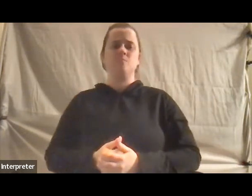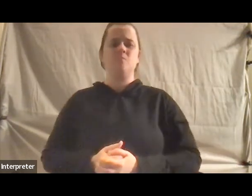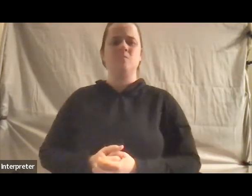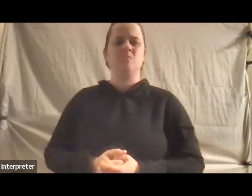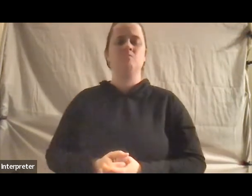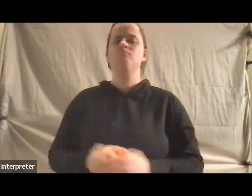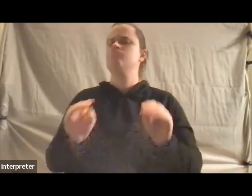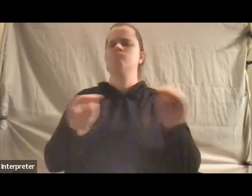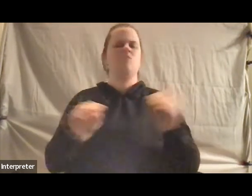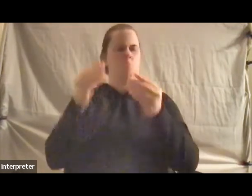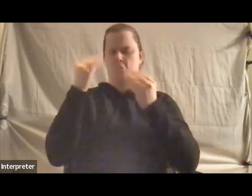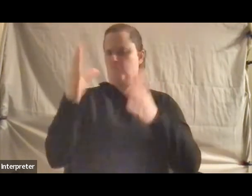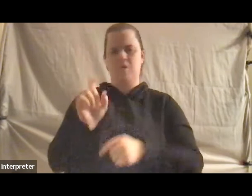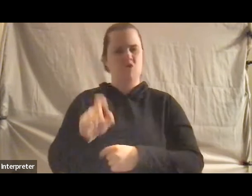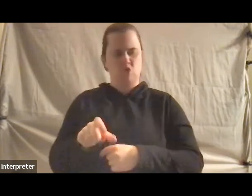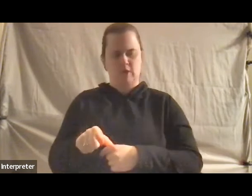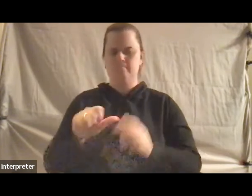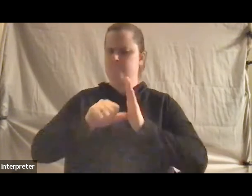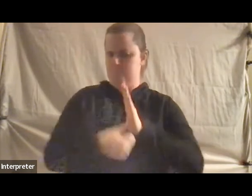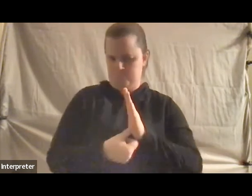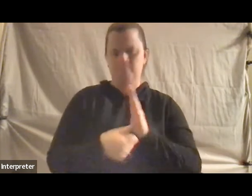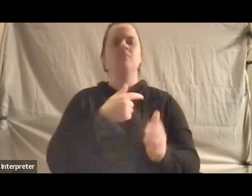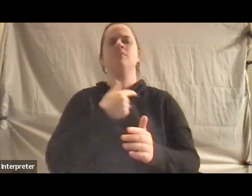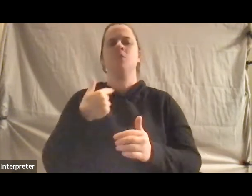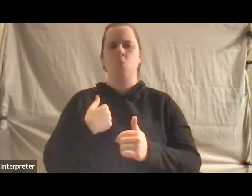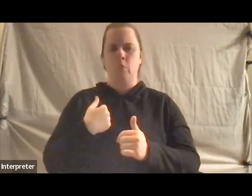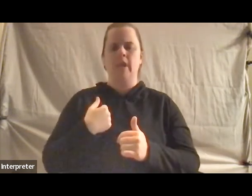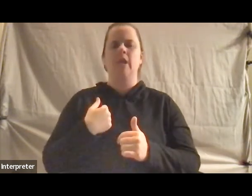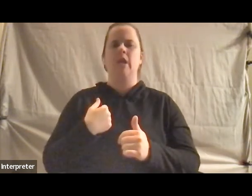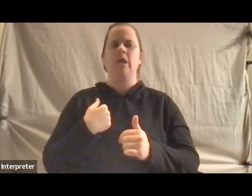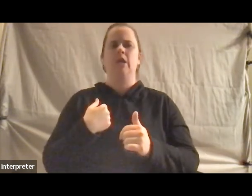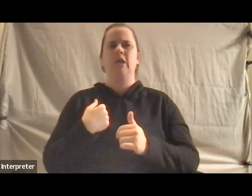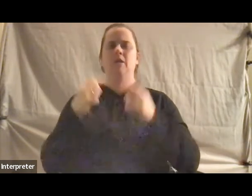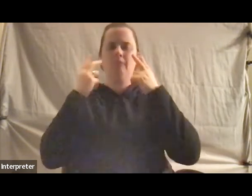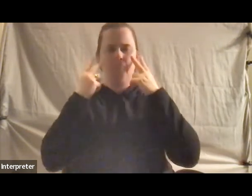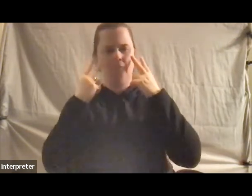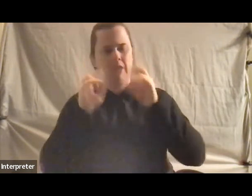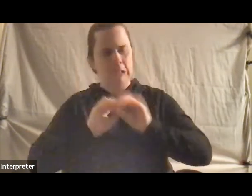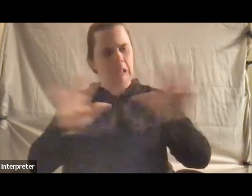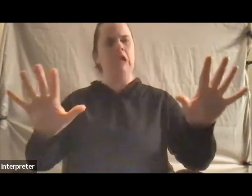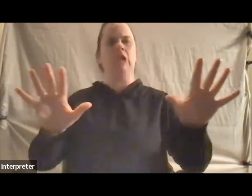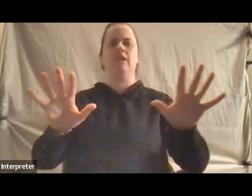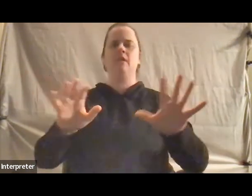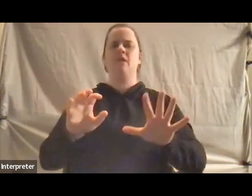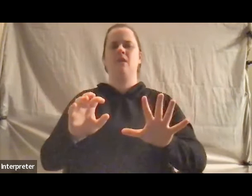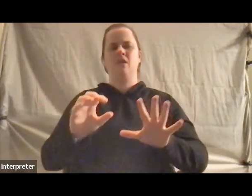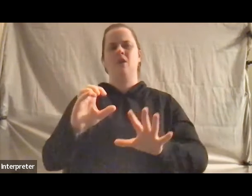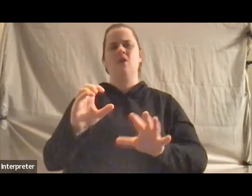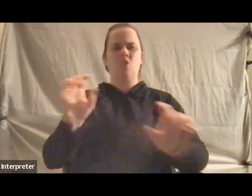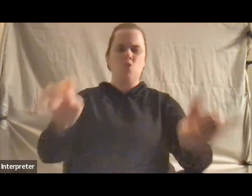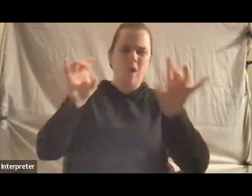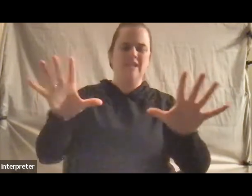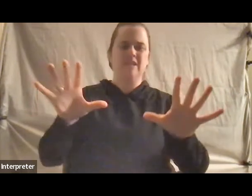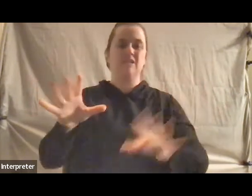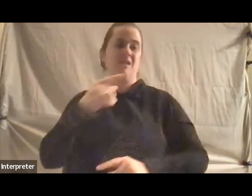needed to punctuate the fact that we are in a visible crisis of public health and personal